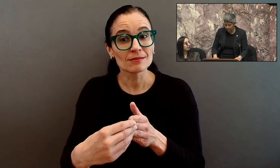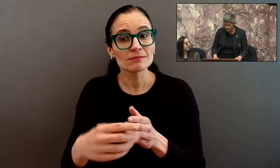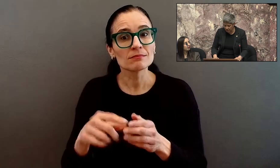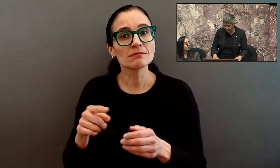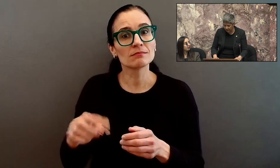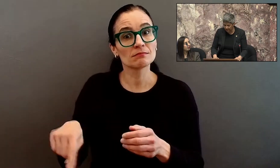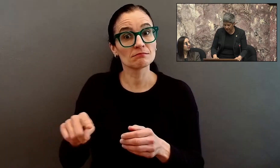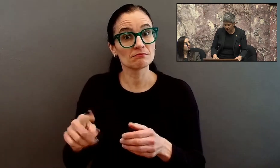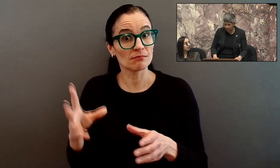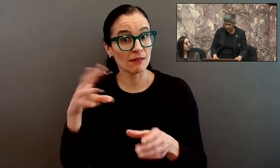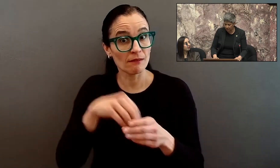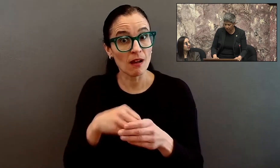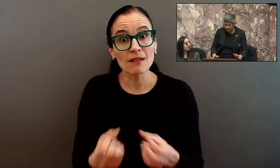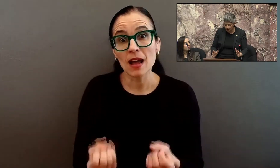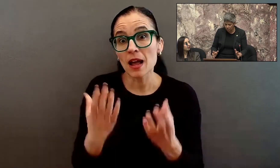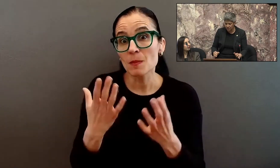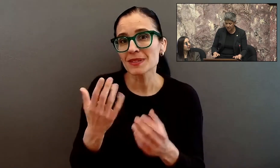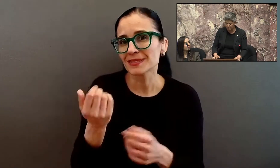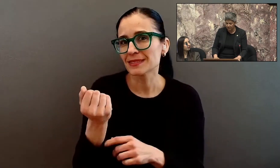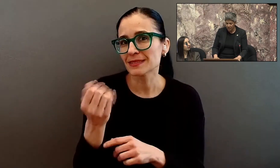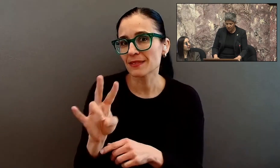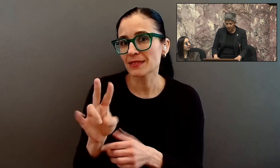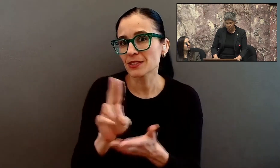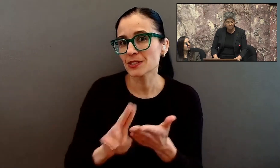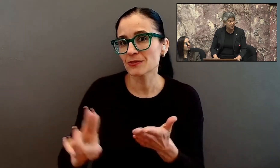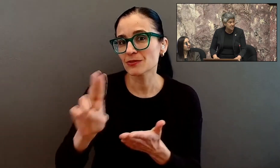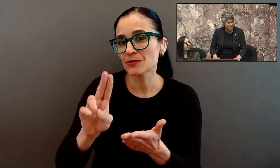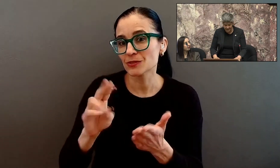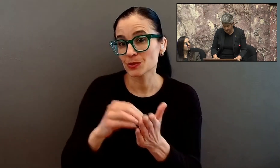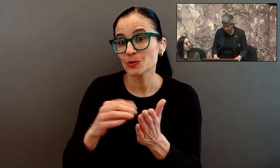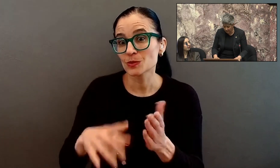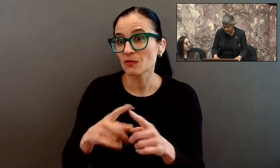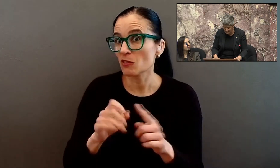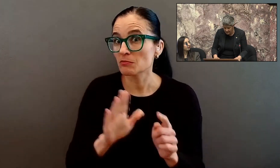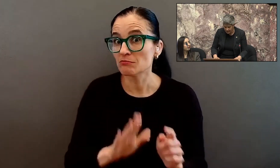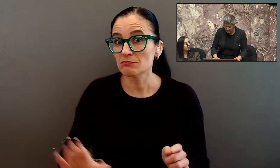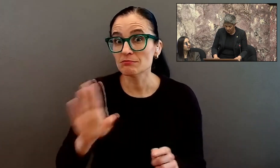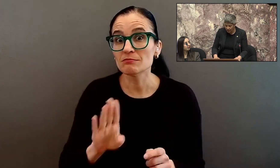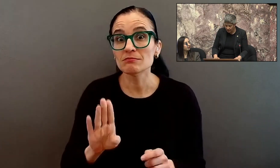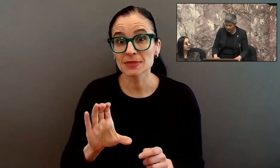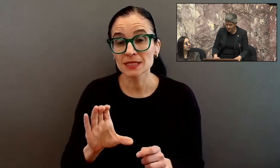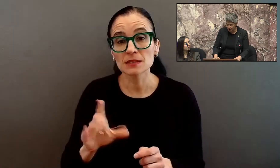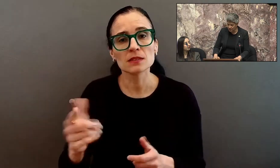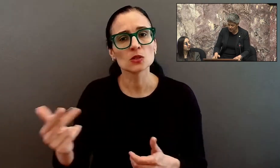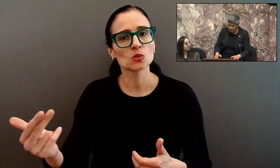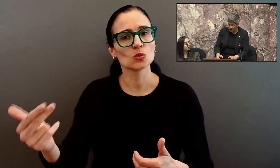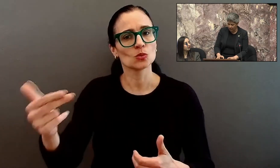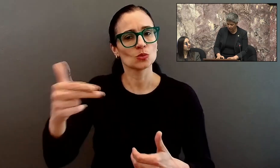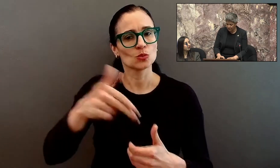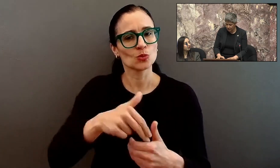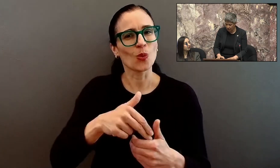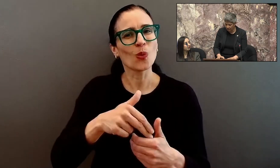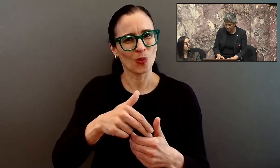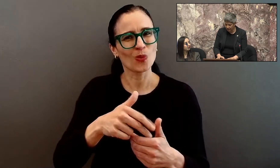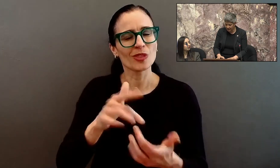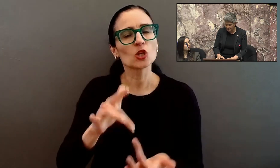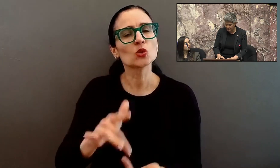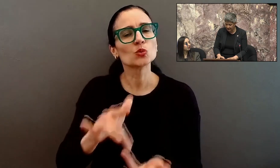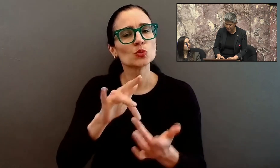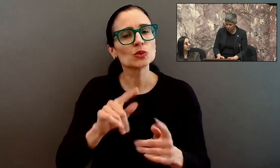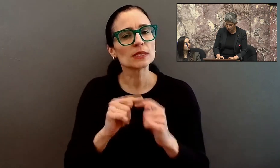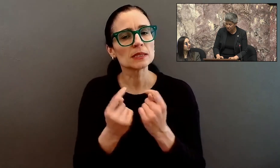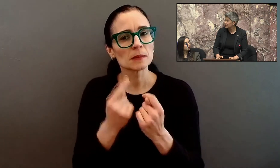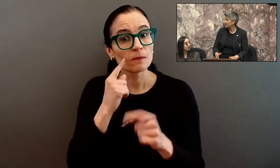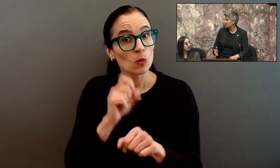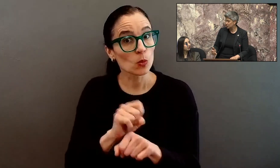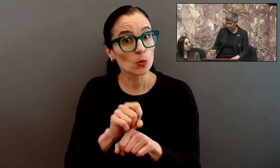across British Columbia that join the permanent tour team for our busiest summer months. They welcome visitors each summer to Parliament buildings,